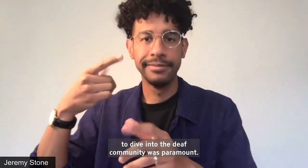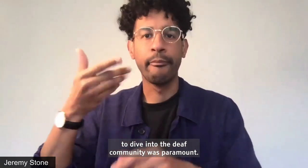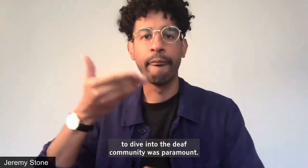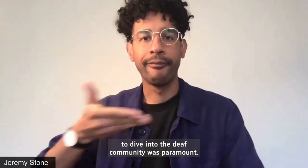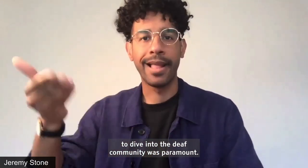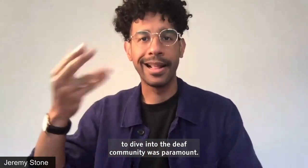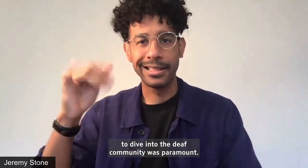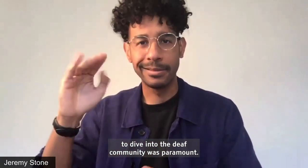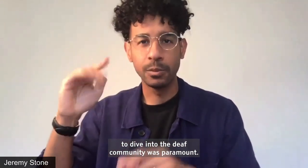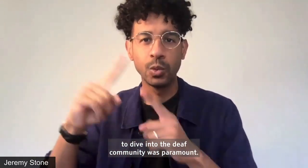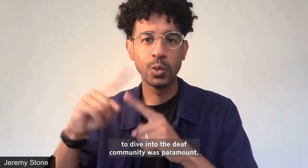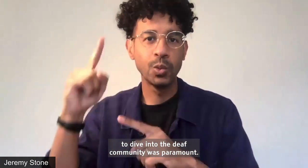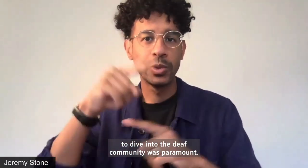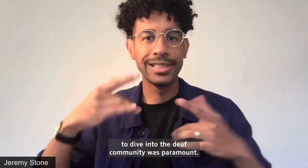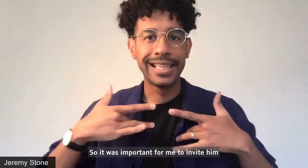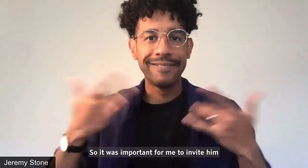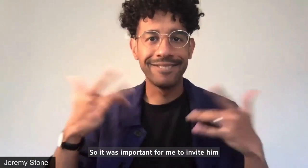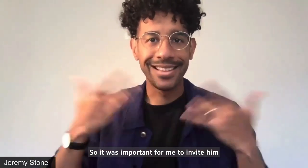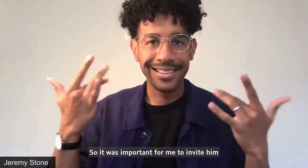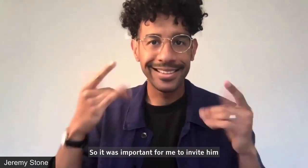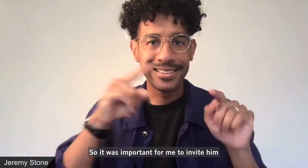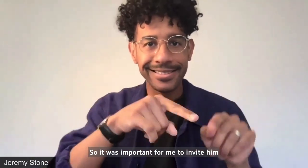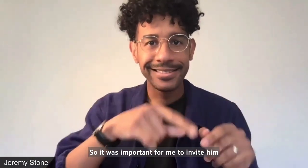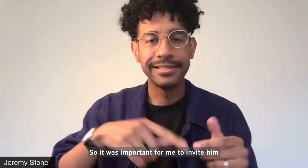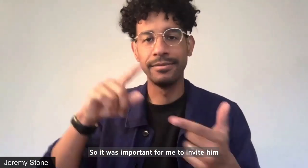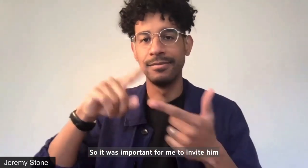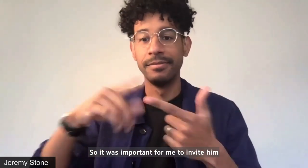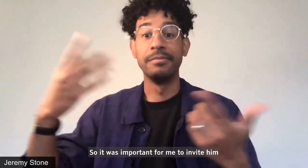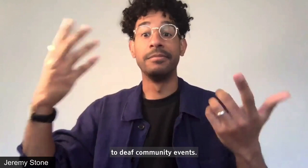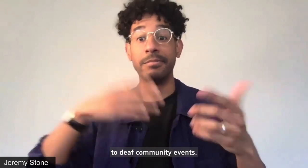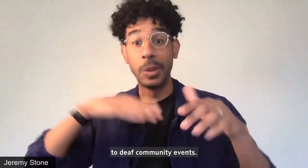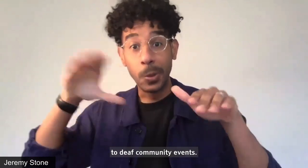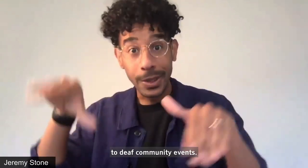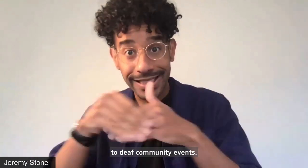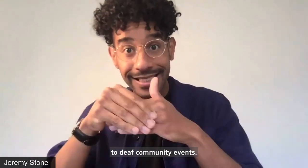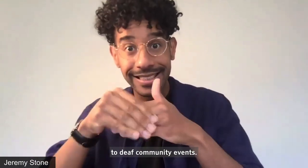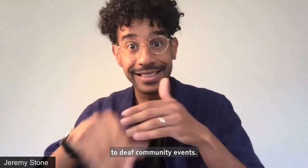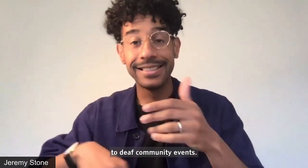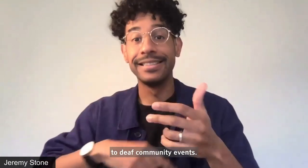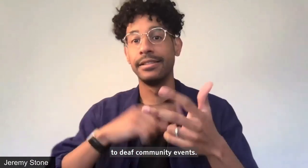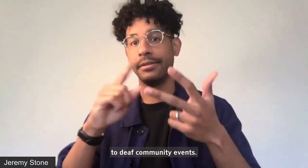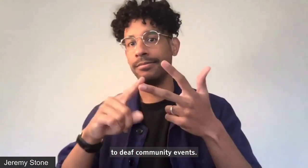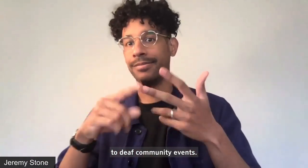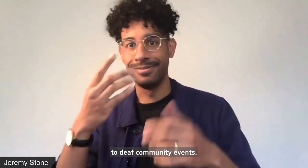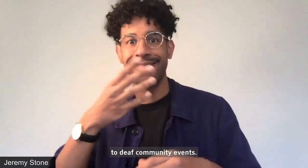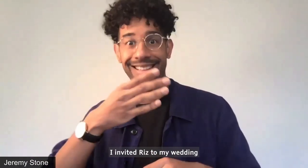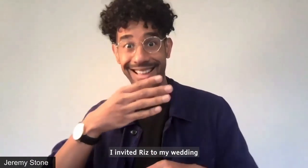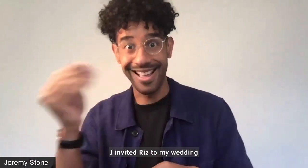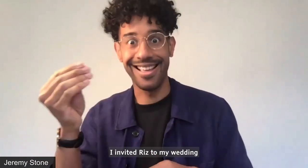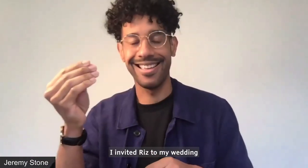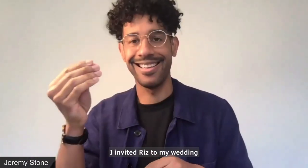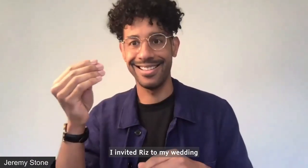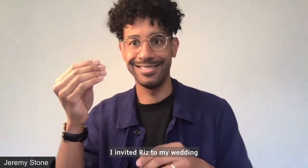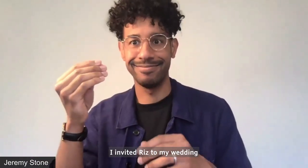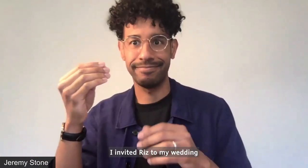community was paramount. So it was important for me to invite him to deaf community events. I